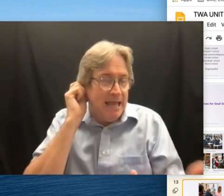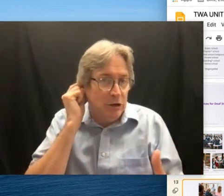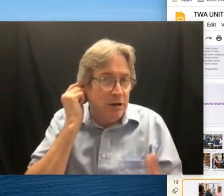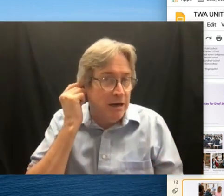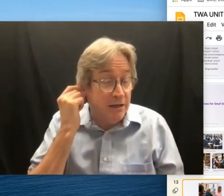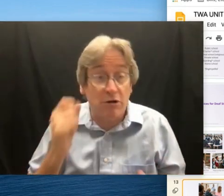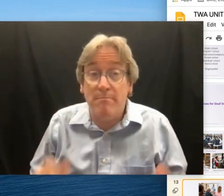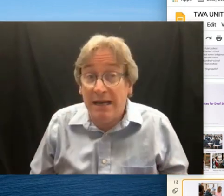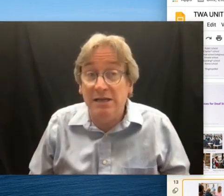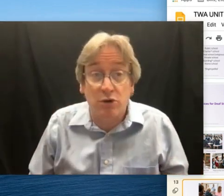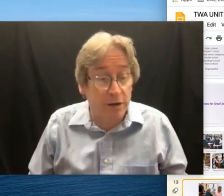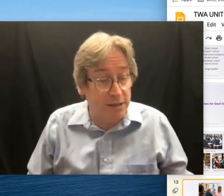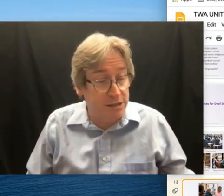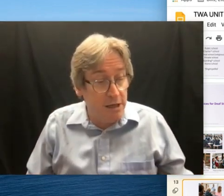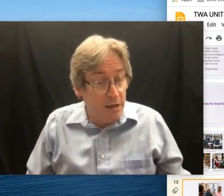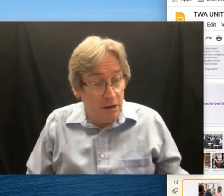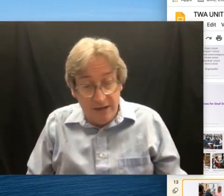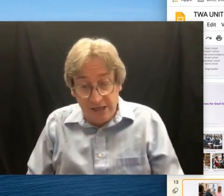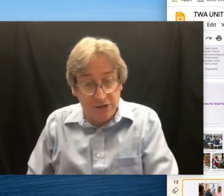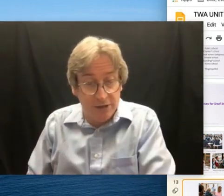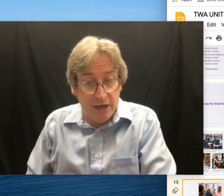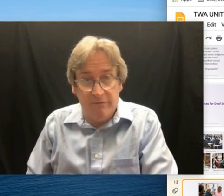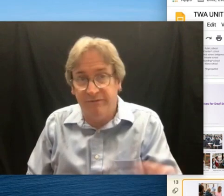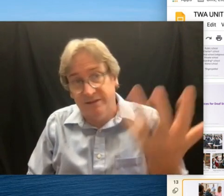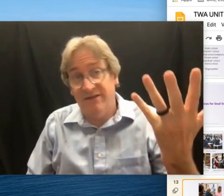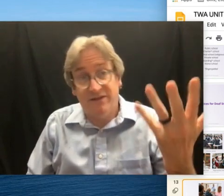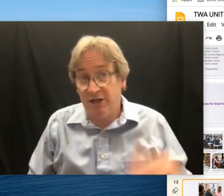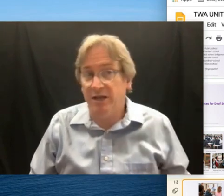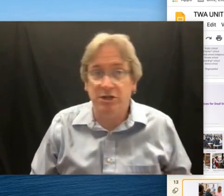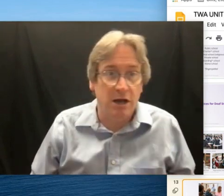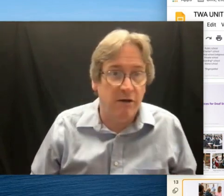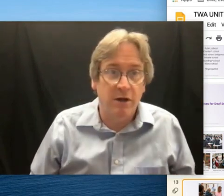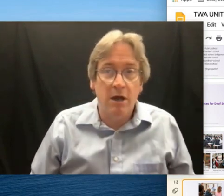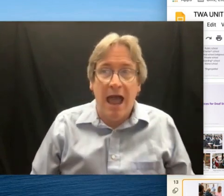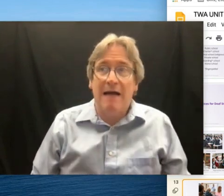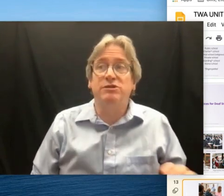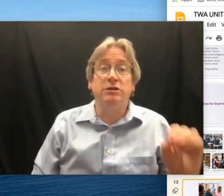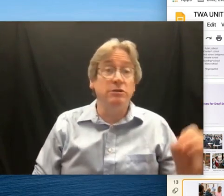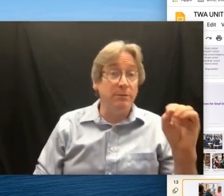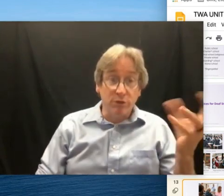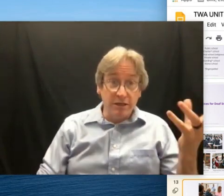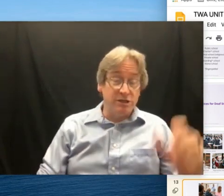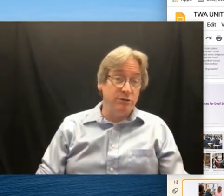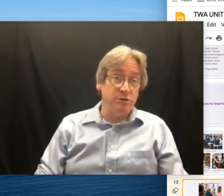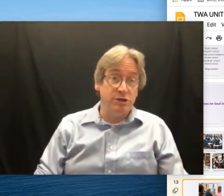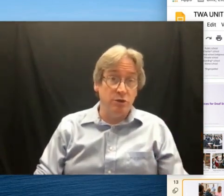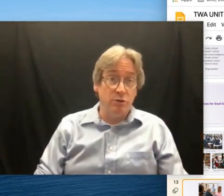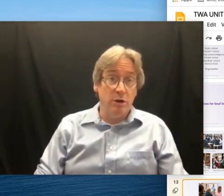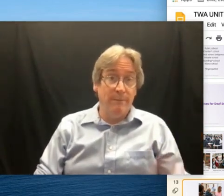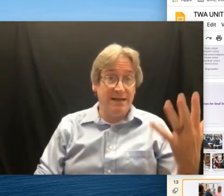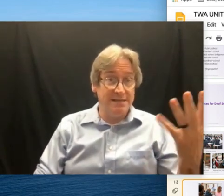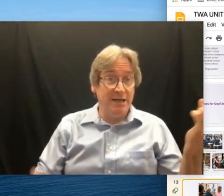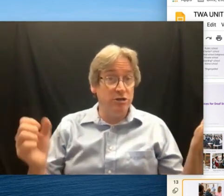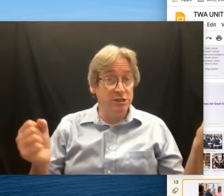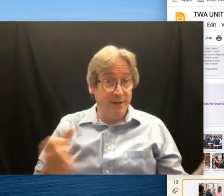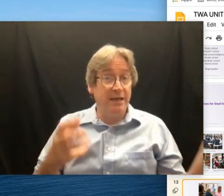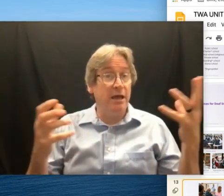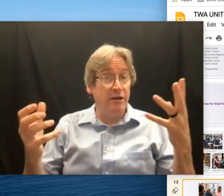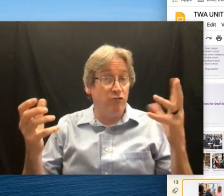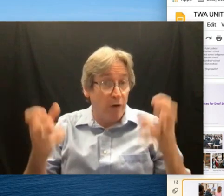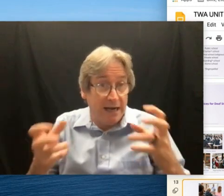they can't learn anything. There are many stories in the history of deaf education of absolutely brilliant students who, because they